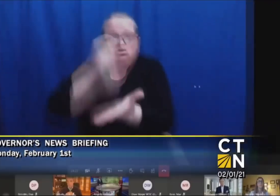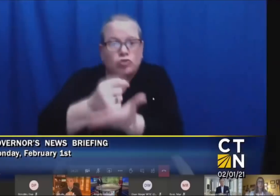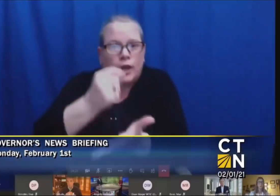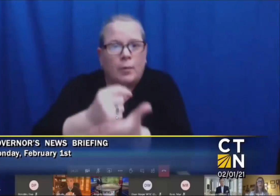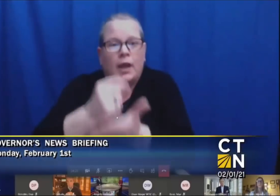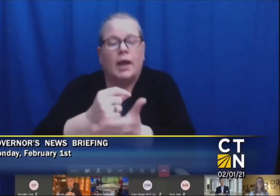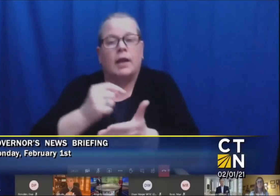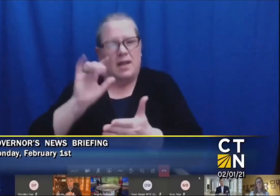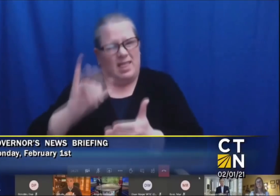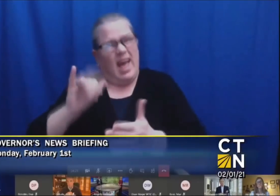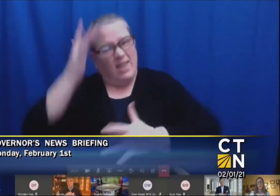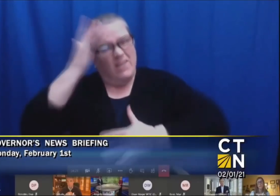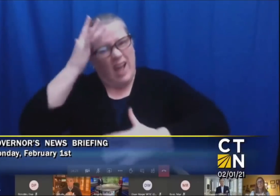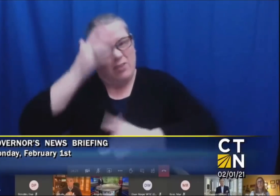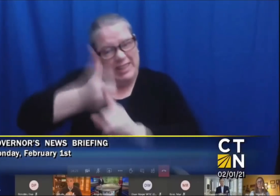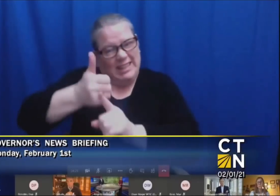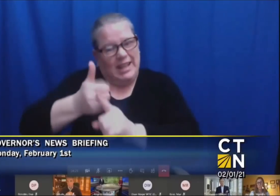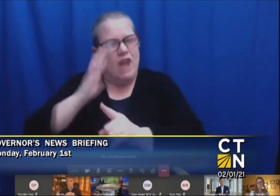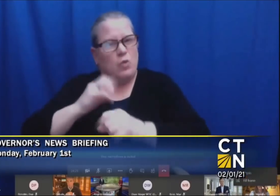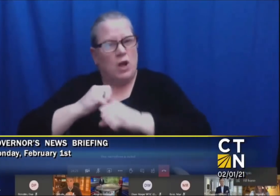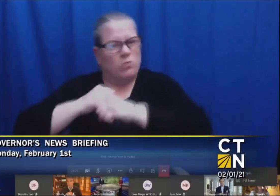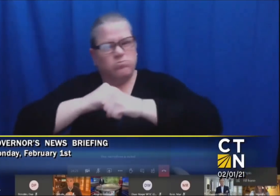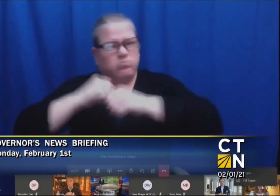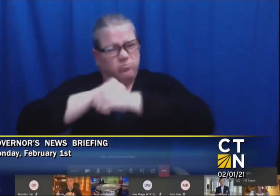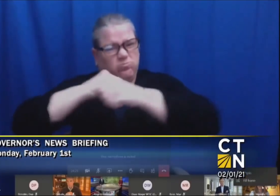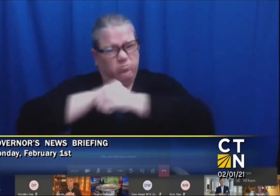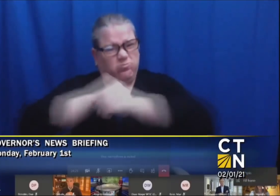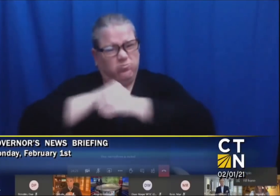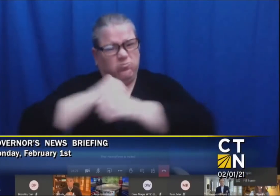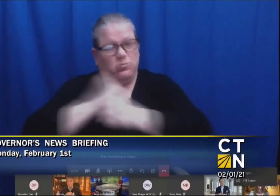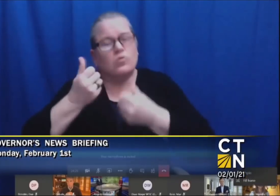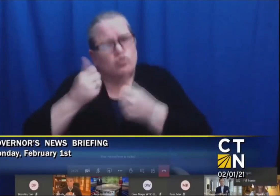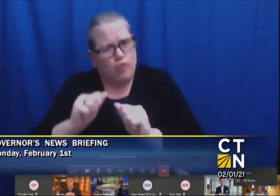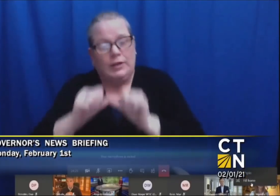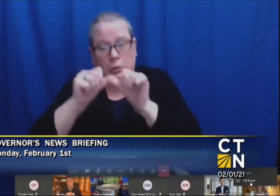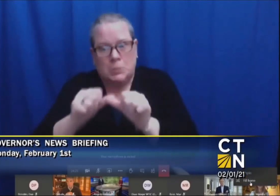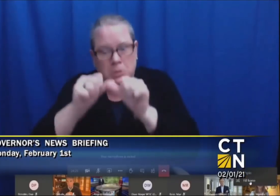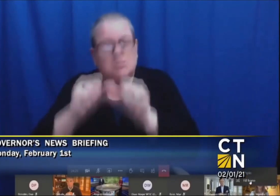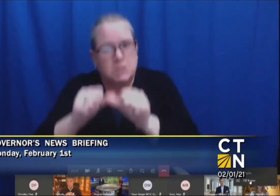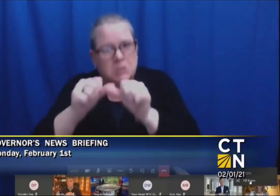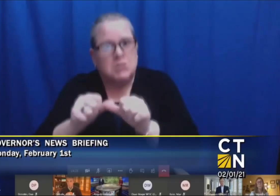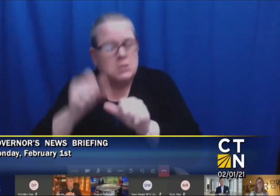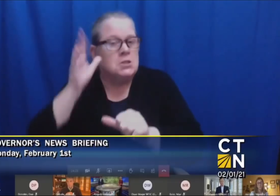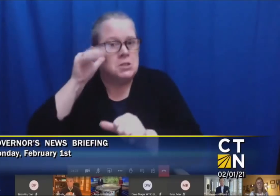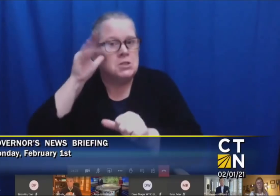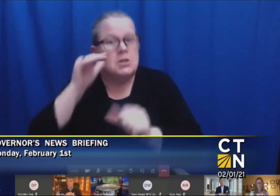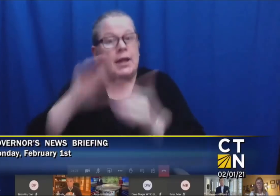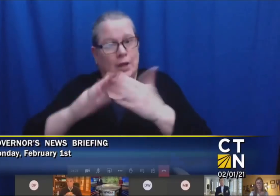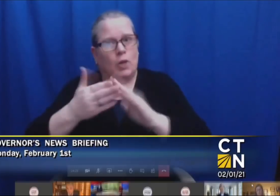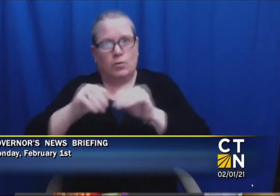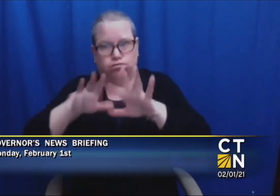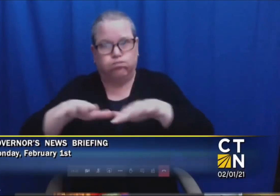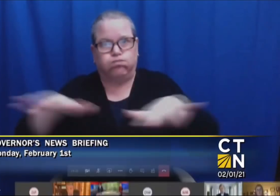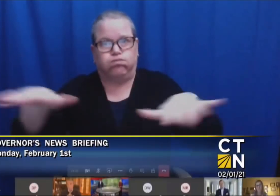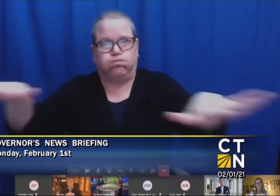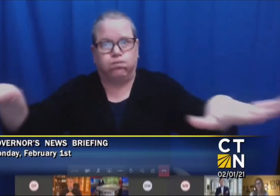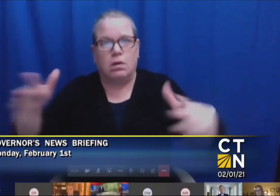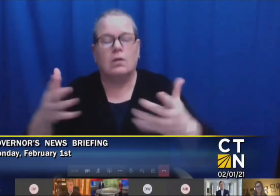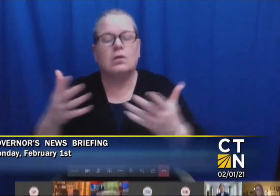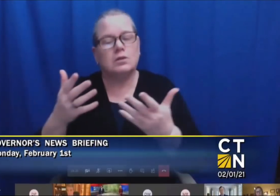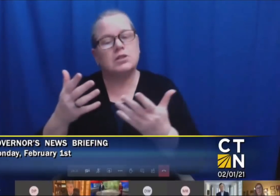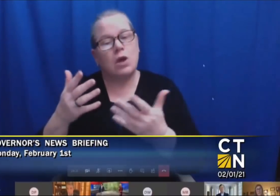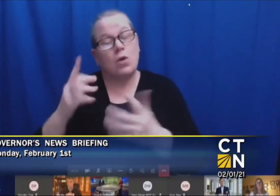try to figure out how to survive from circulating in the community. And thus far, there have been